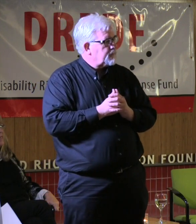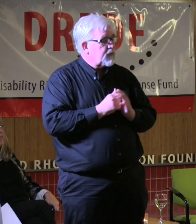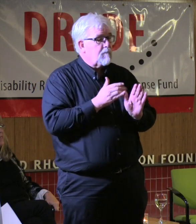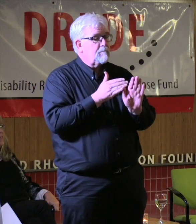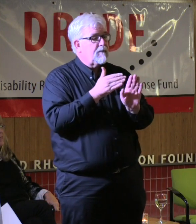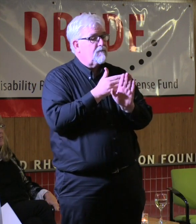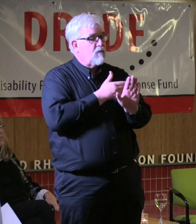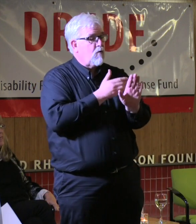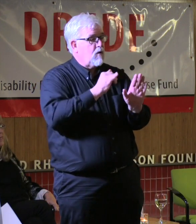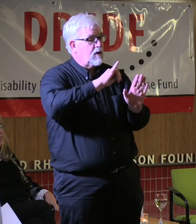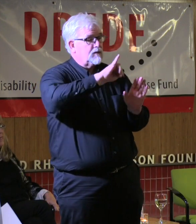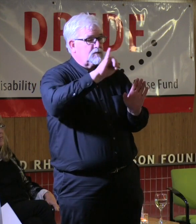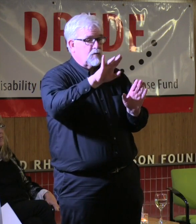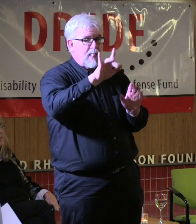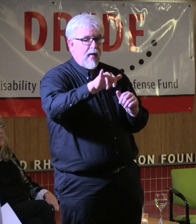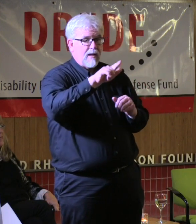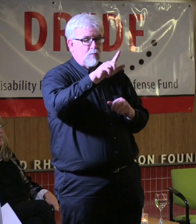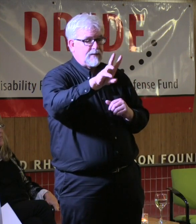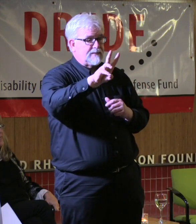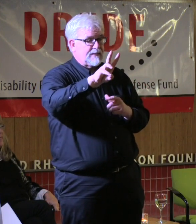Prior to July 26th